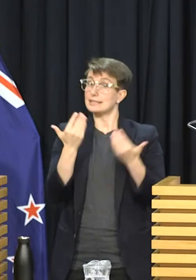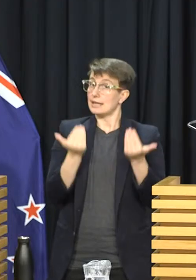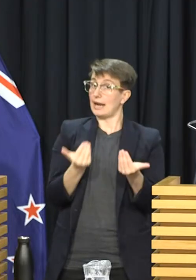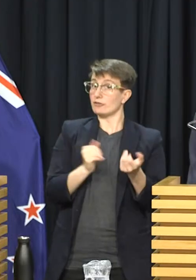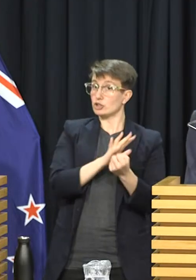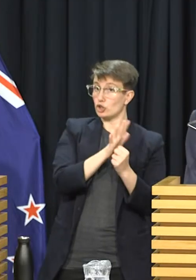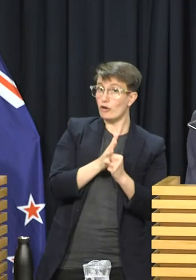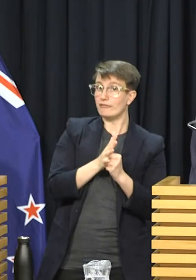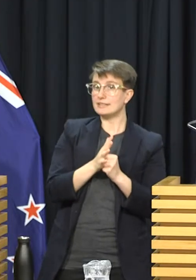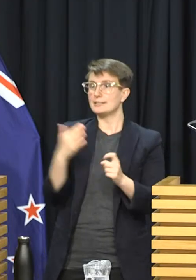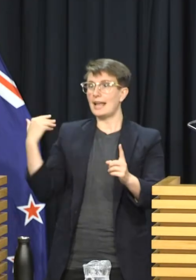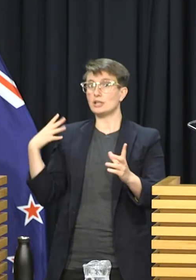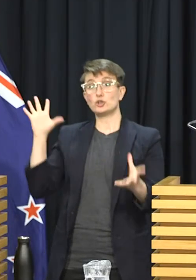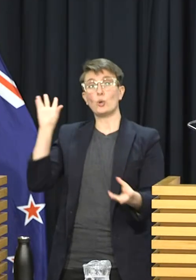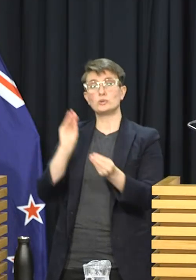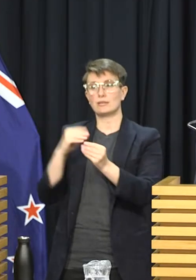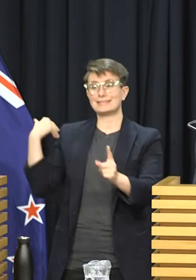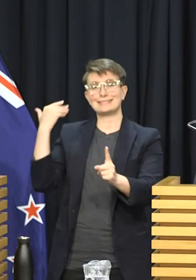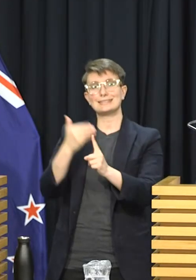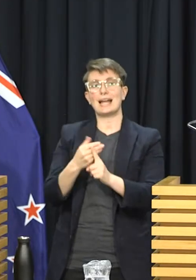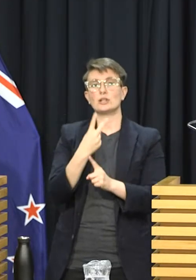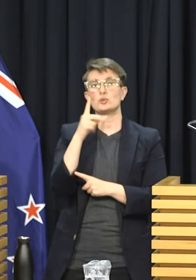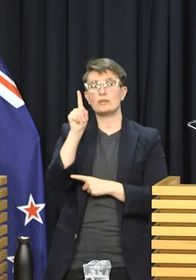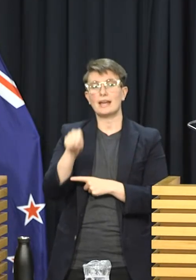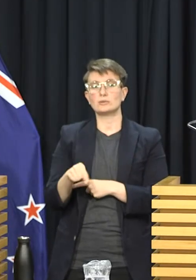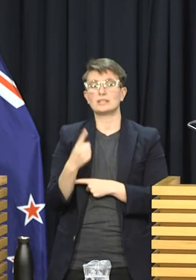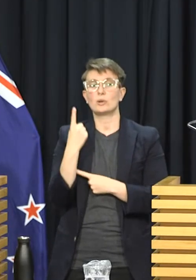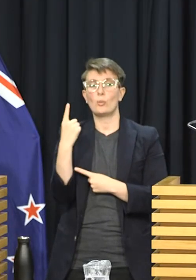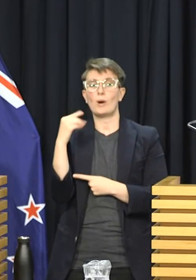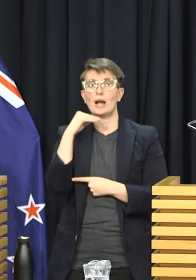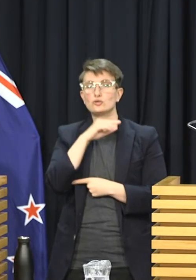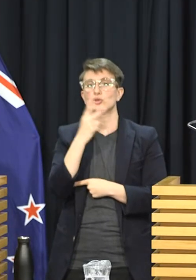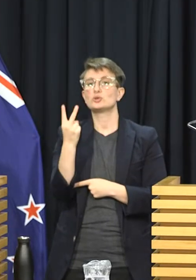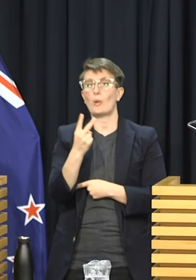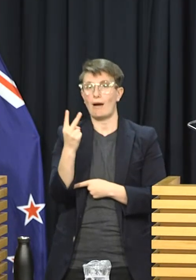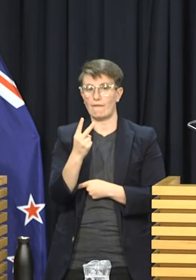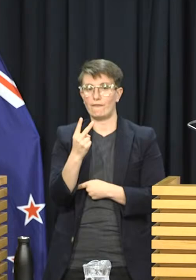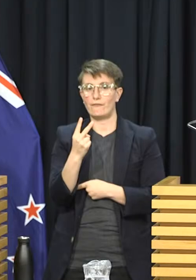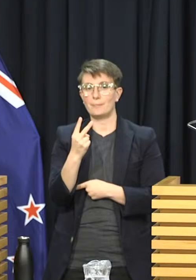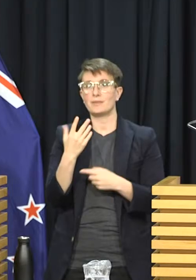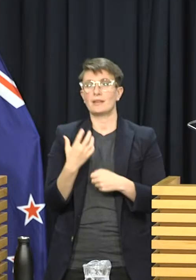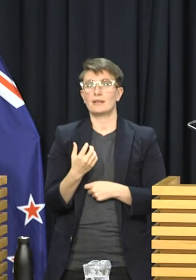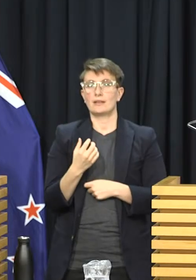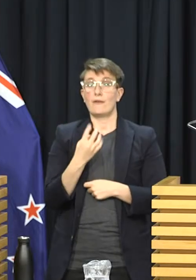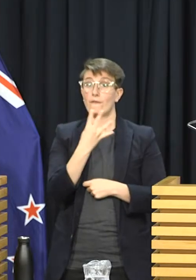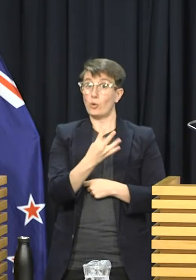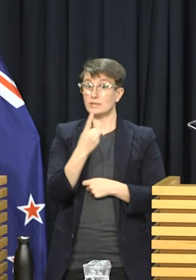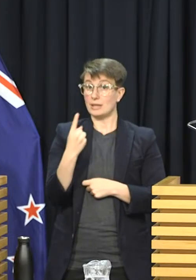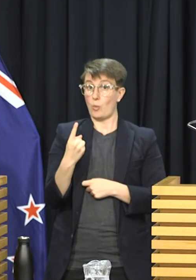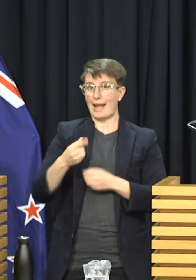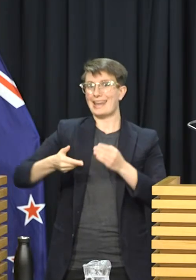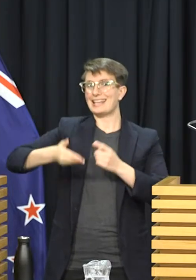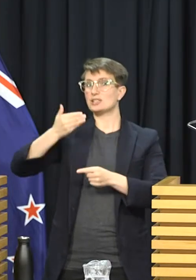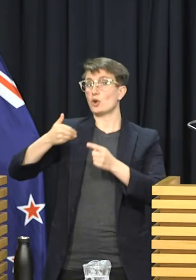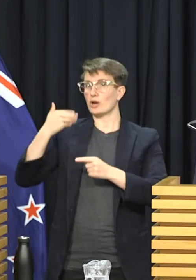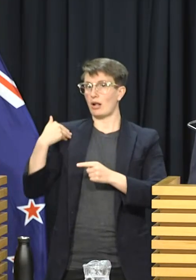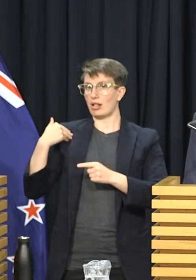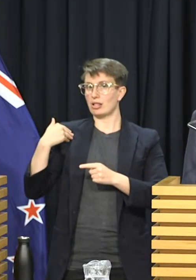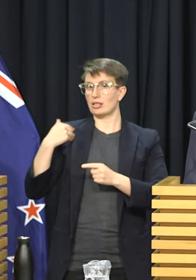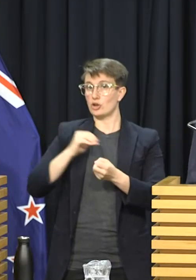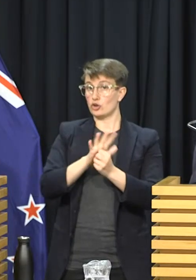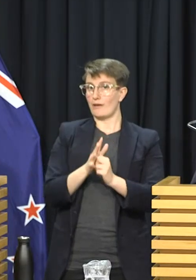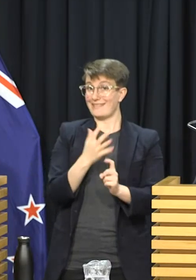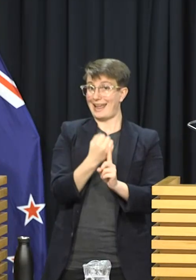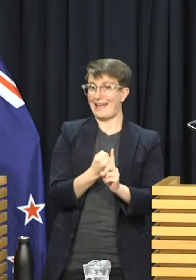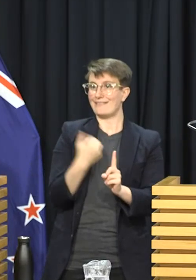is 2,112. We've had a total of 41 historical cases since the 1st of January, and out of